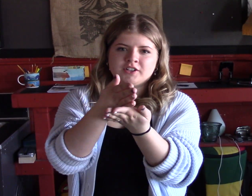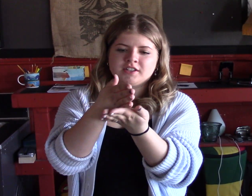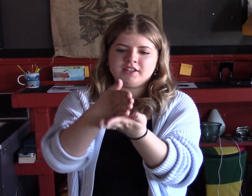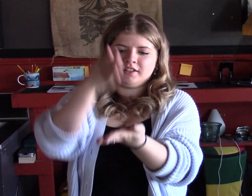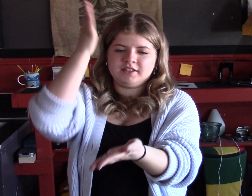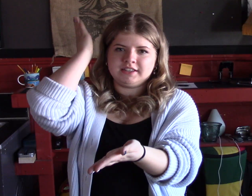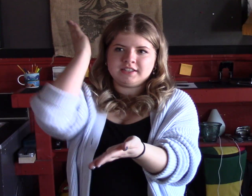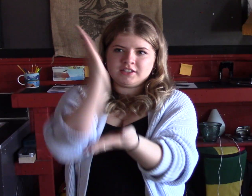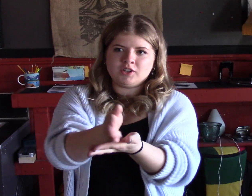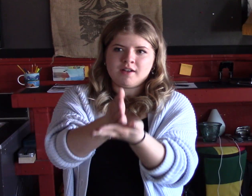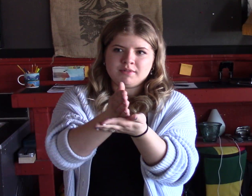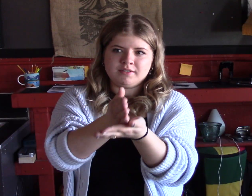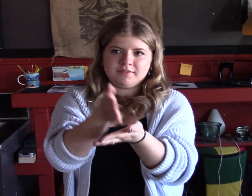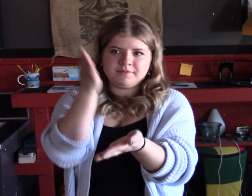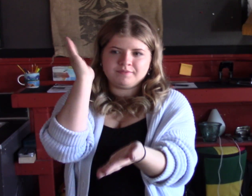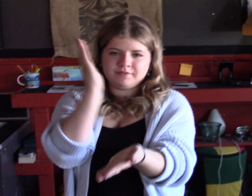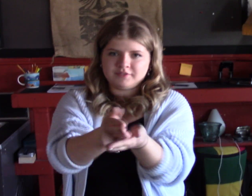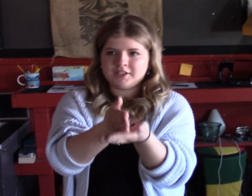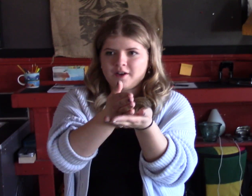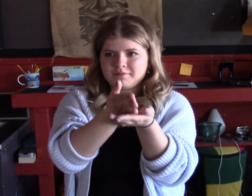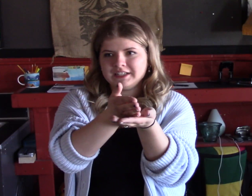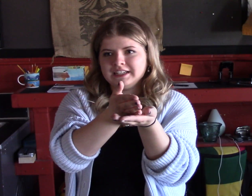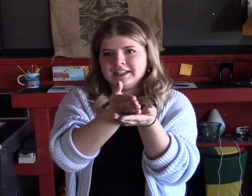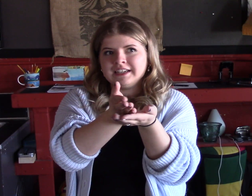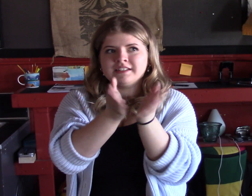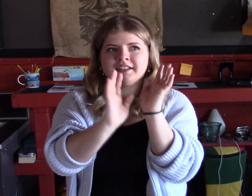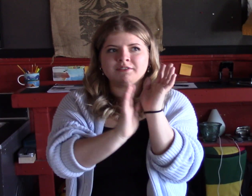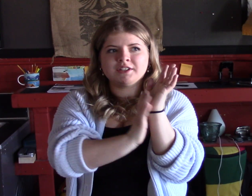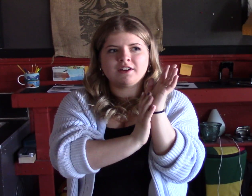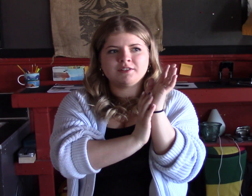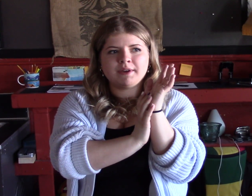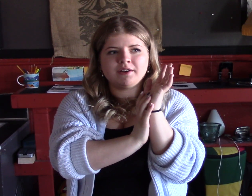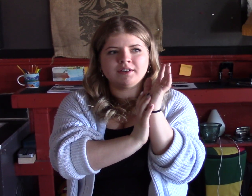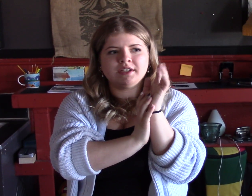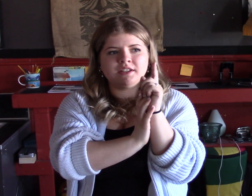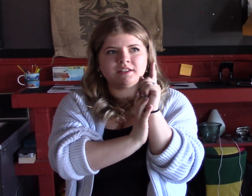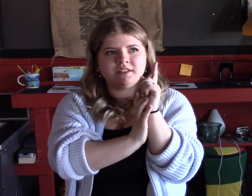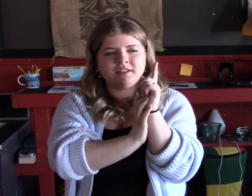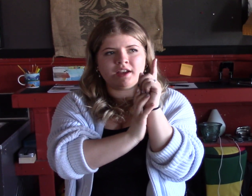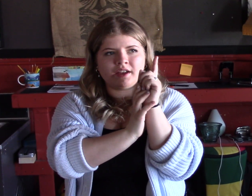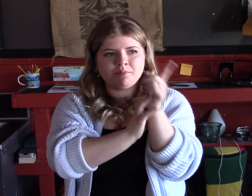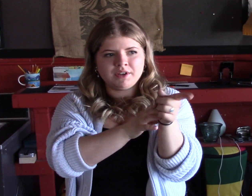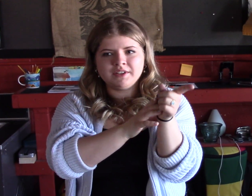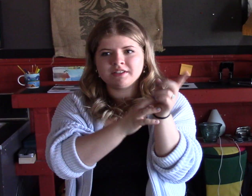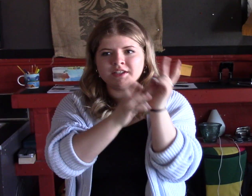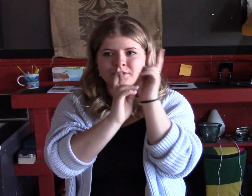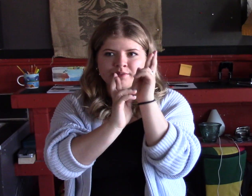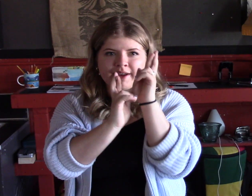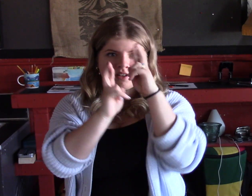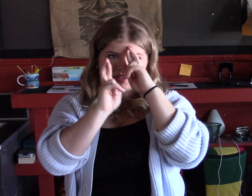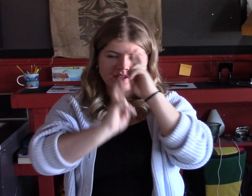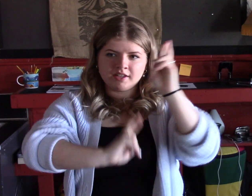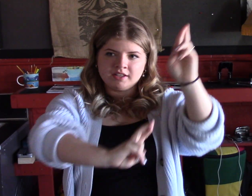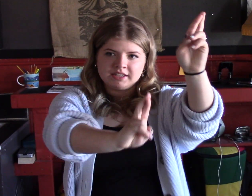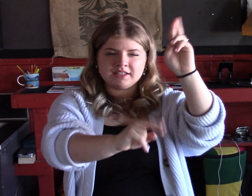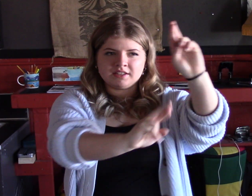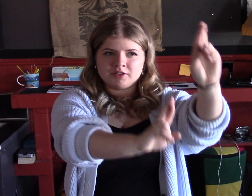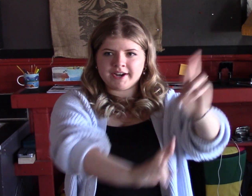it, like this, stop, stop. And then like we talked about in previously, respect, this is a